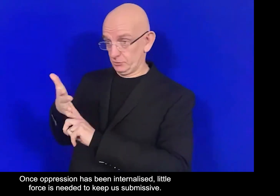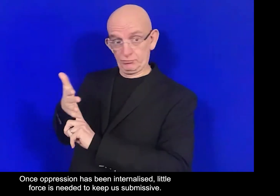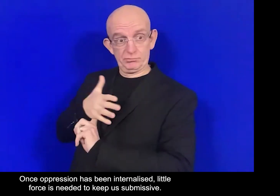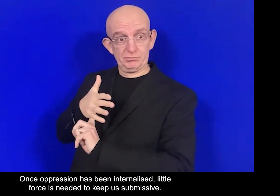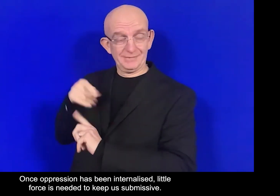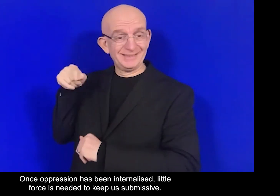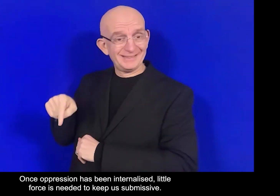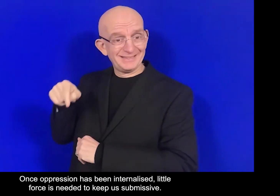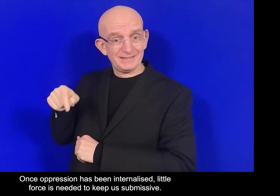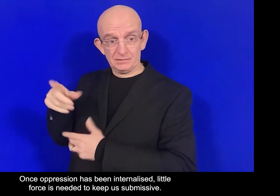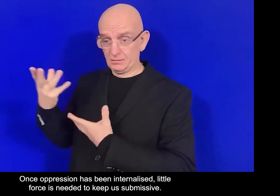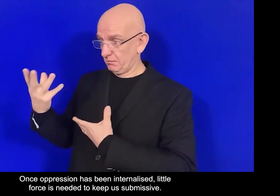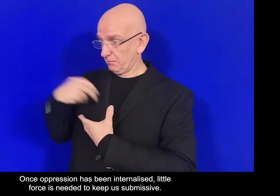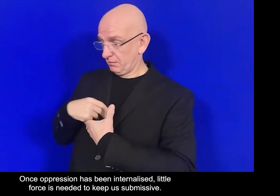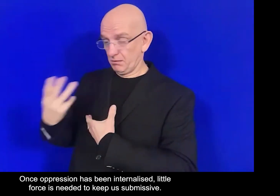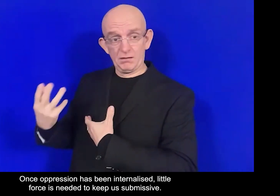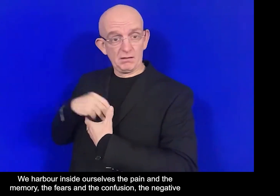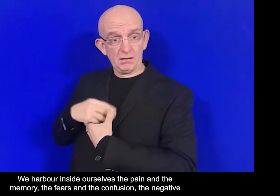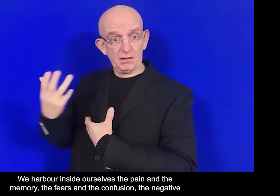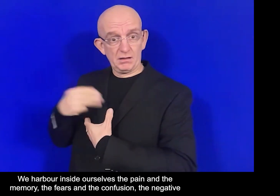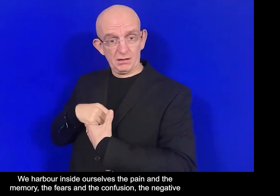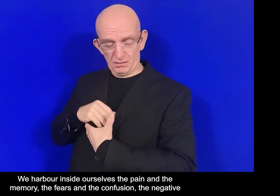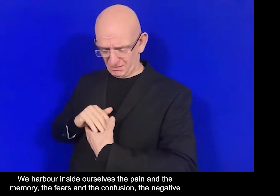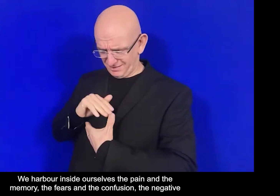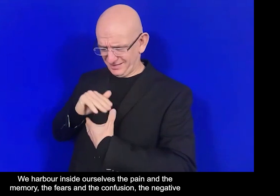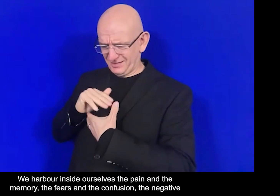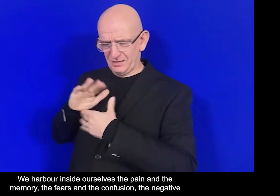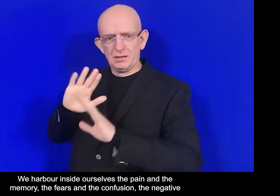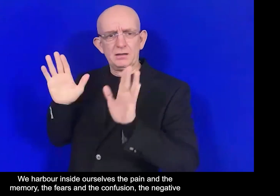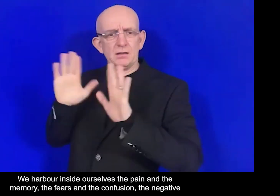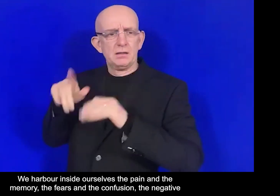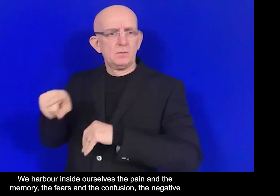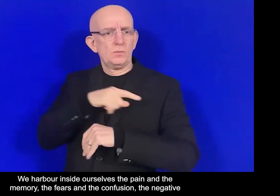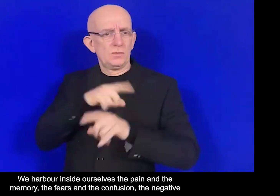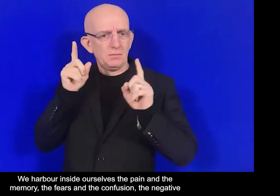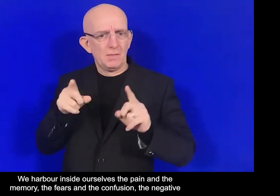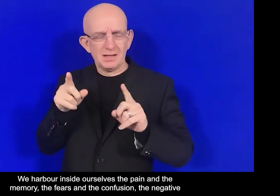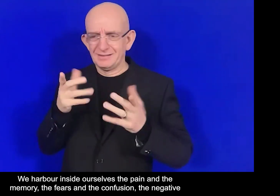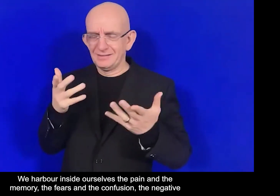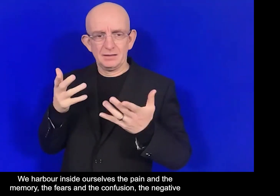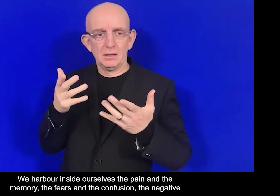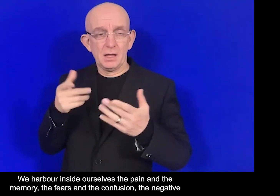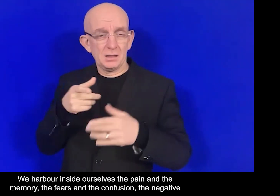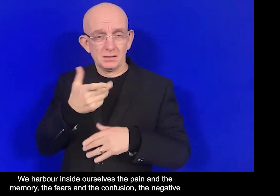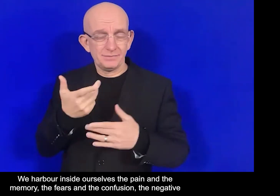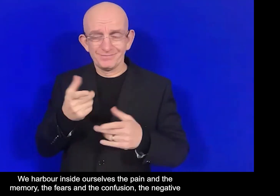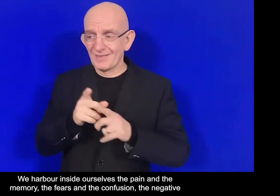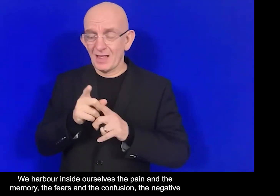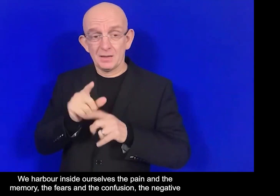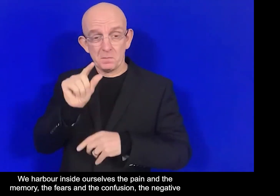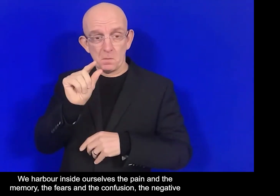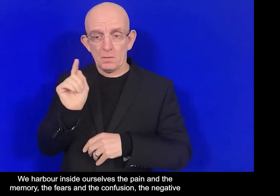needed to keep us submissive. We harbor inside ourselves the